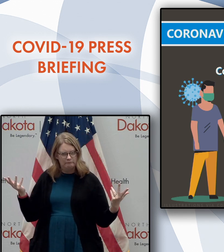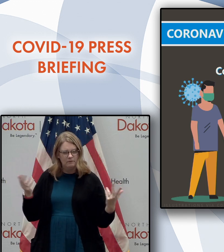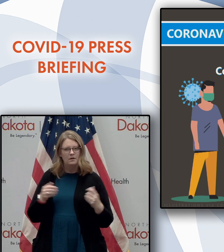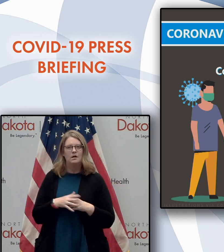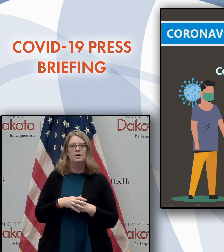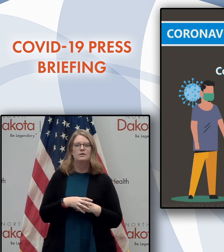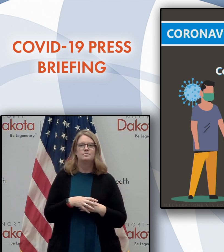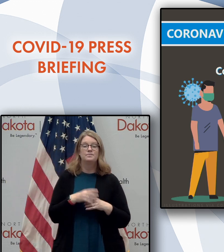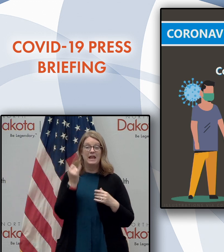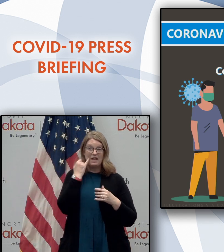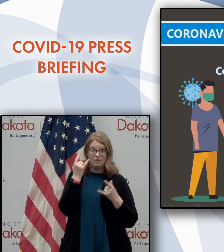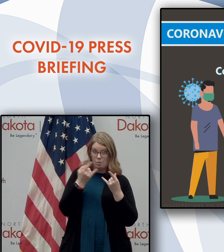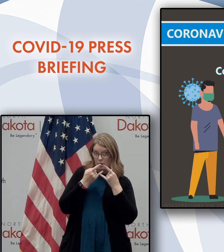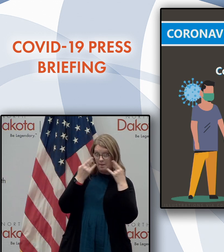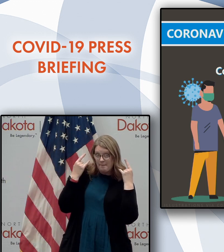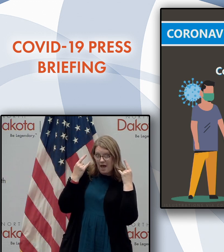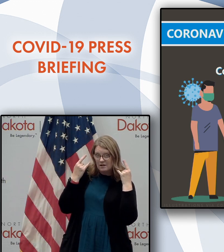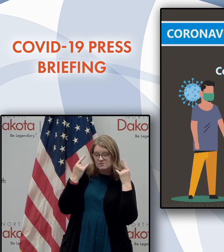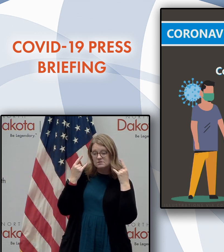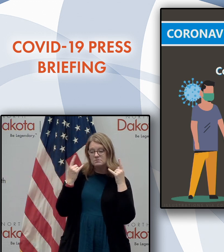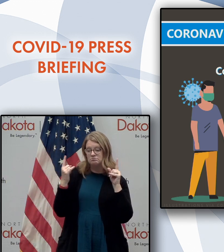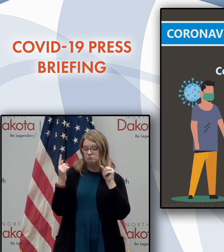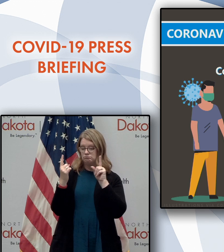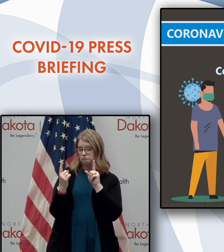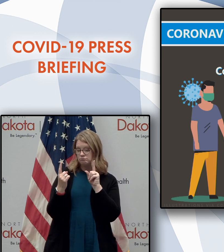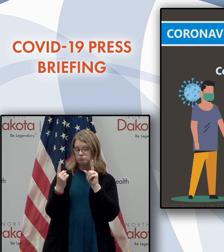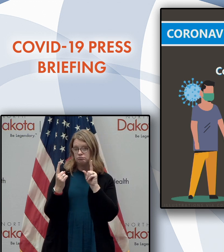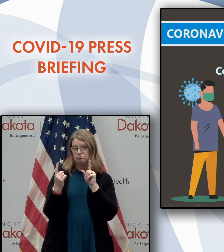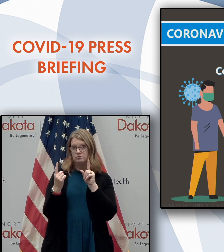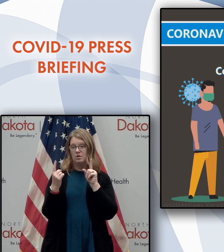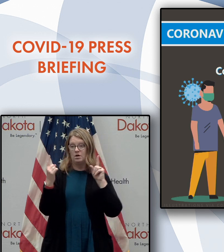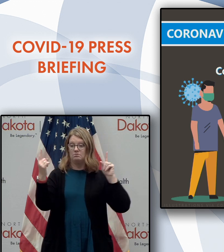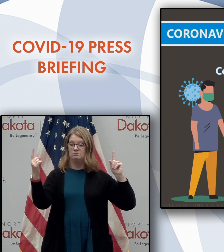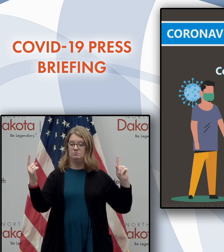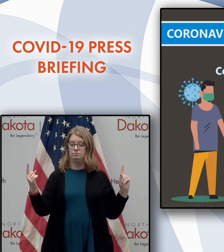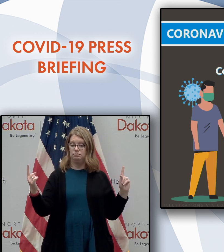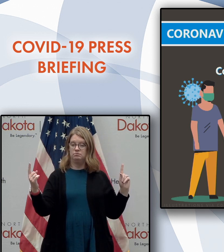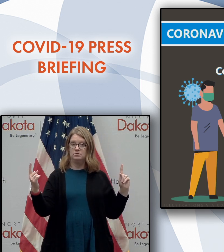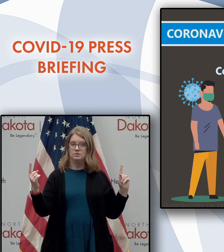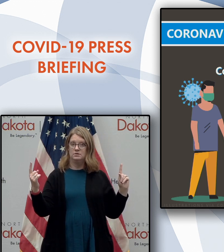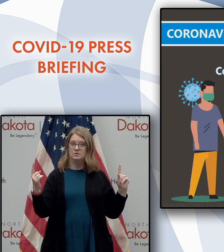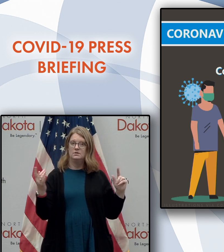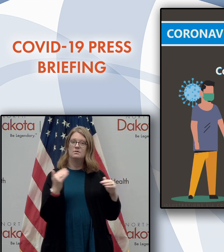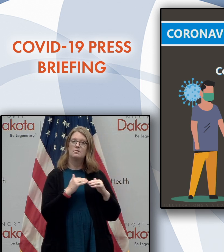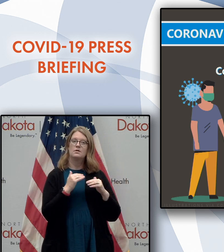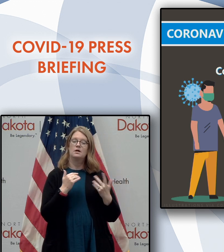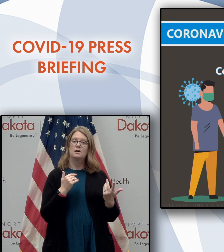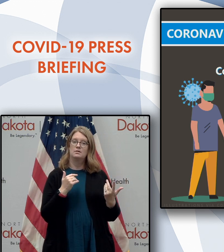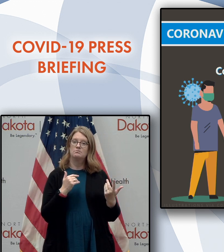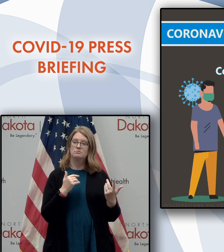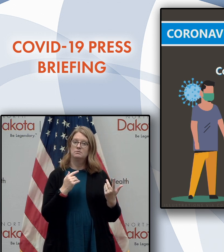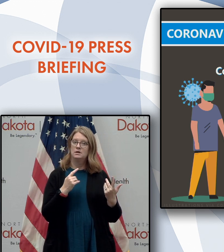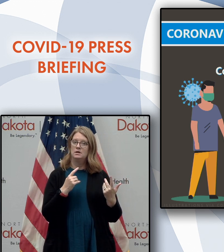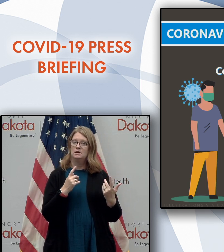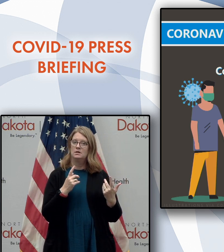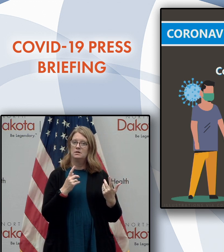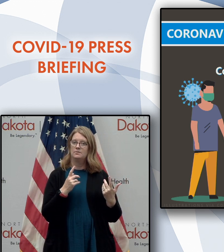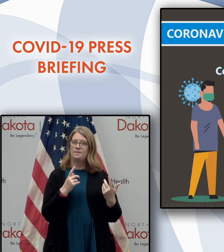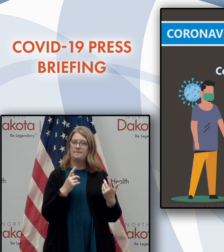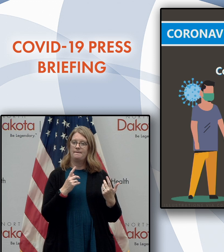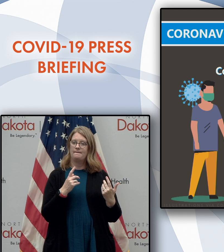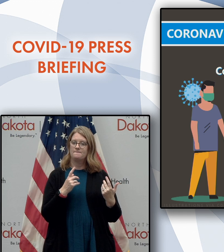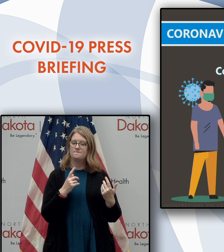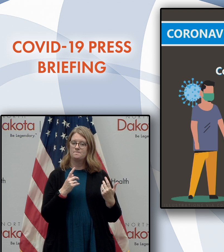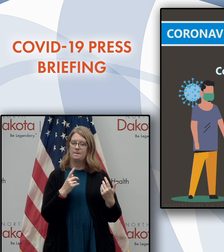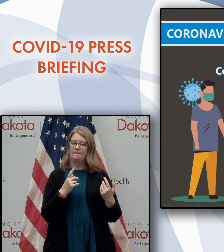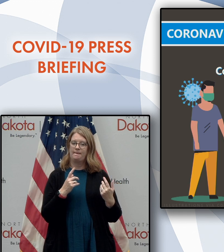proximity or maintaining more than 6 feet, or if you've moved here from Canada, more than 2 meters, if you have